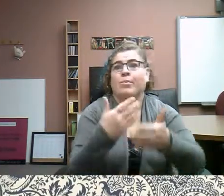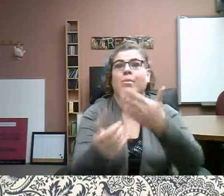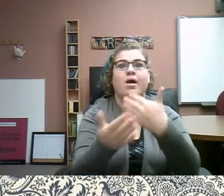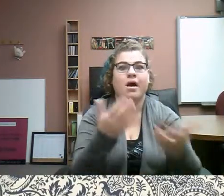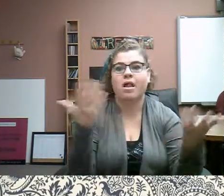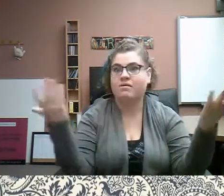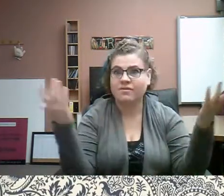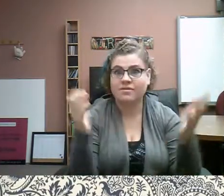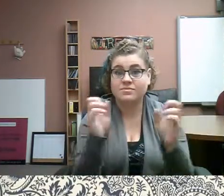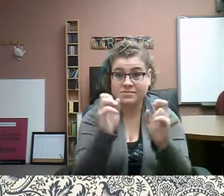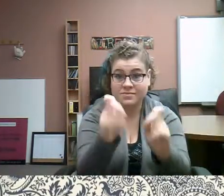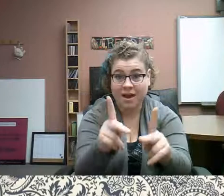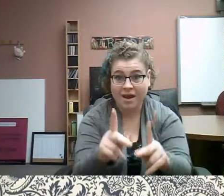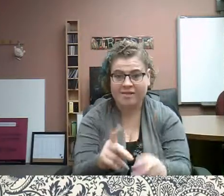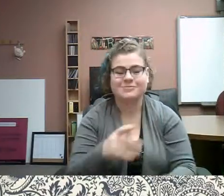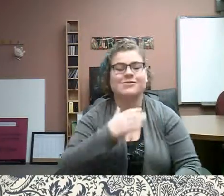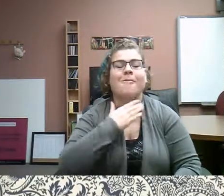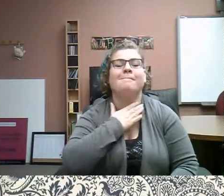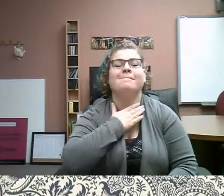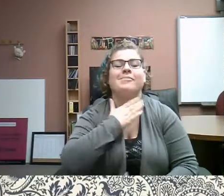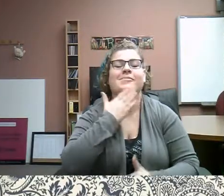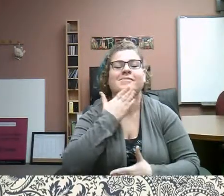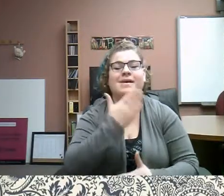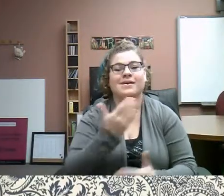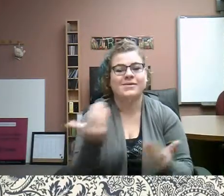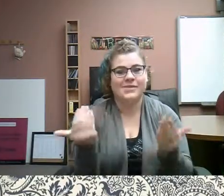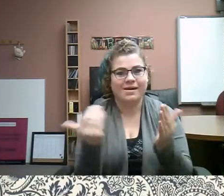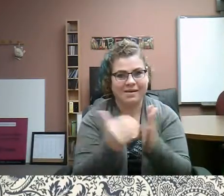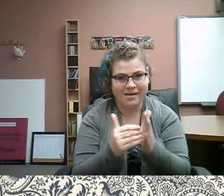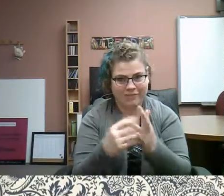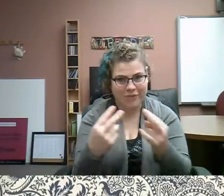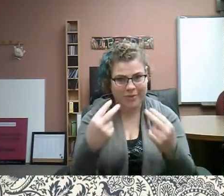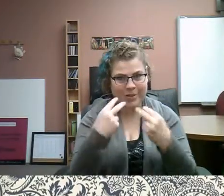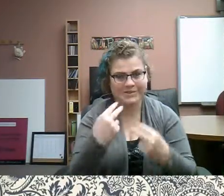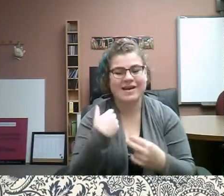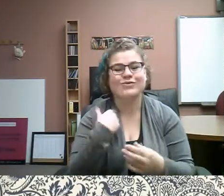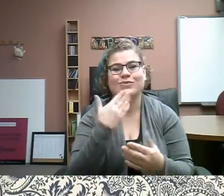problem. So